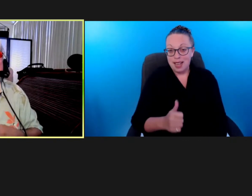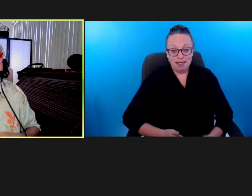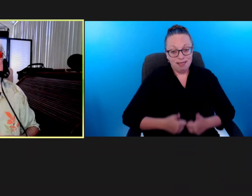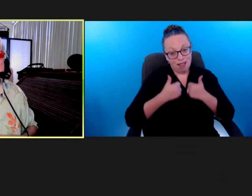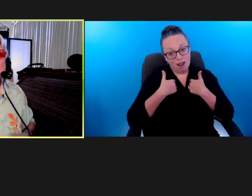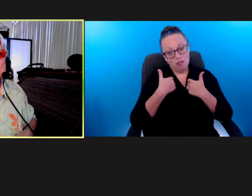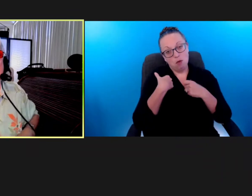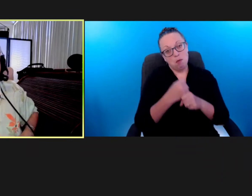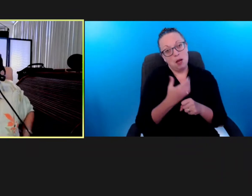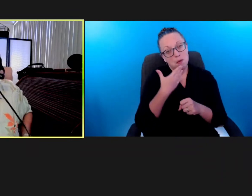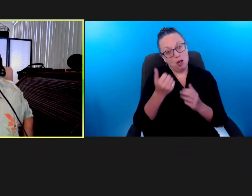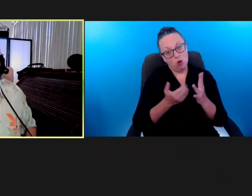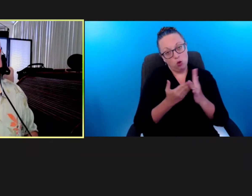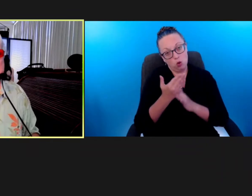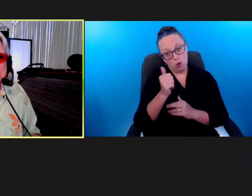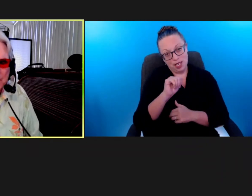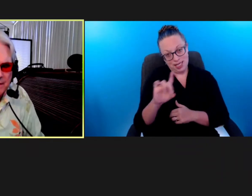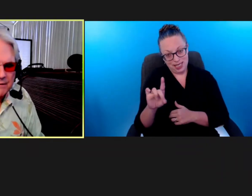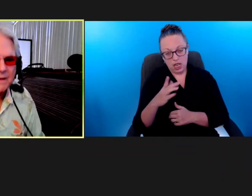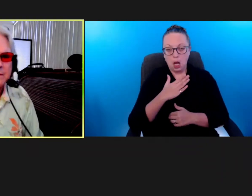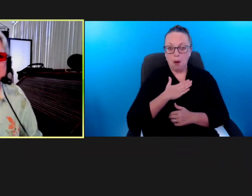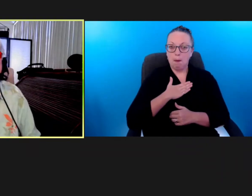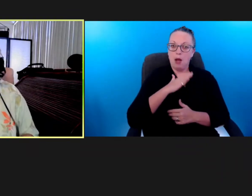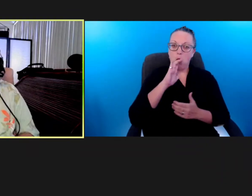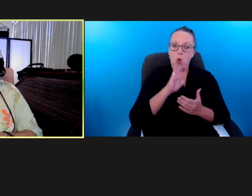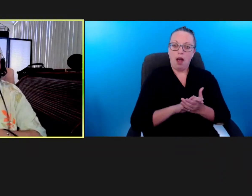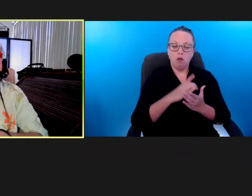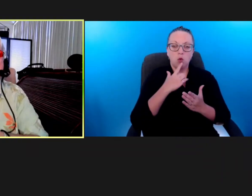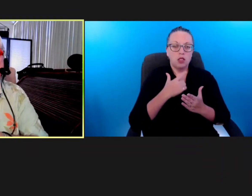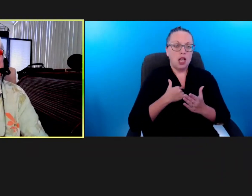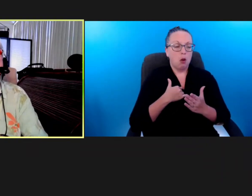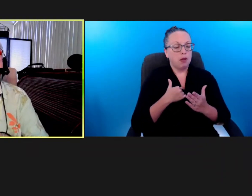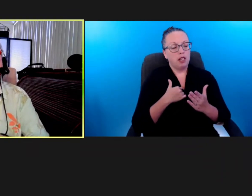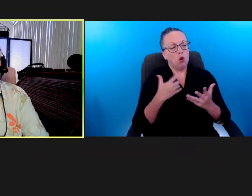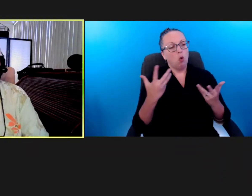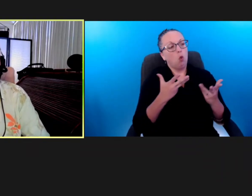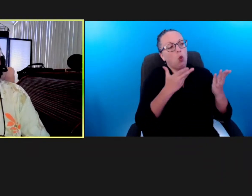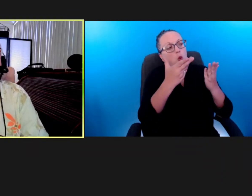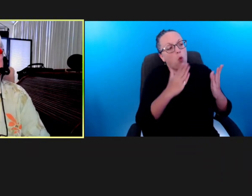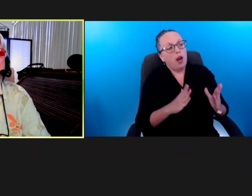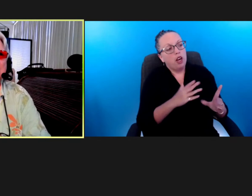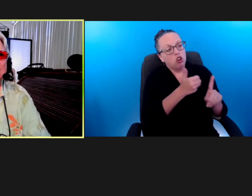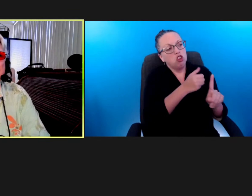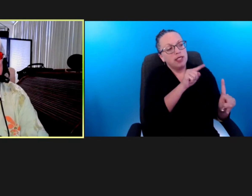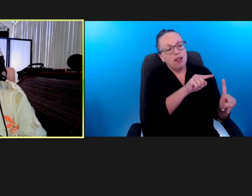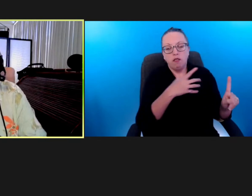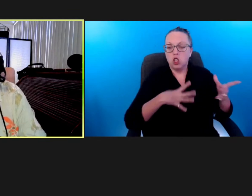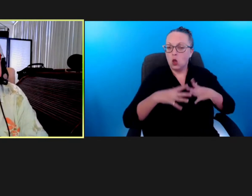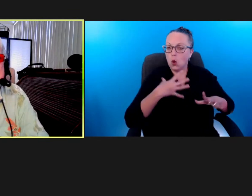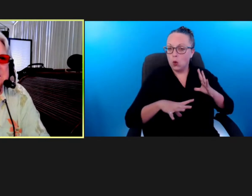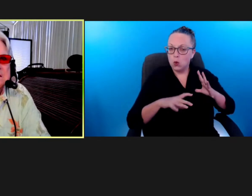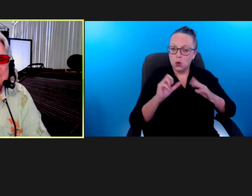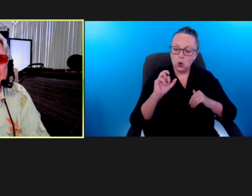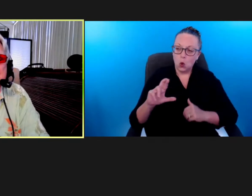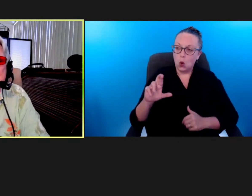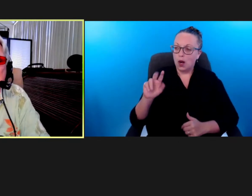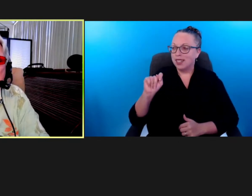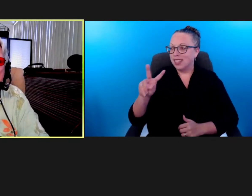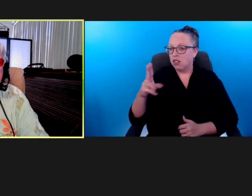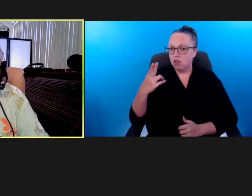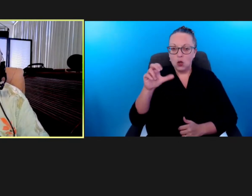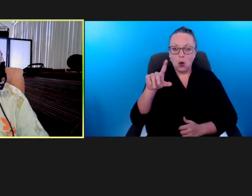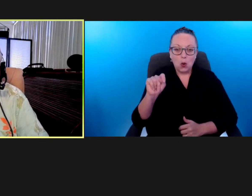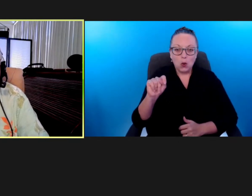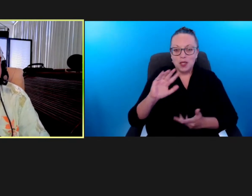wife will often tell me about what a waiter is wearing, or how a television host wears her hair, or the style of her eyeglasses. These